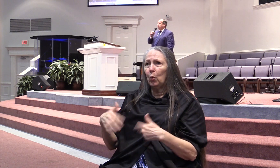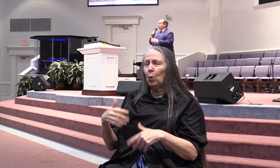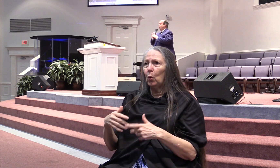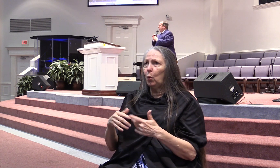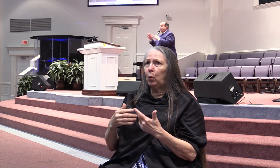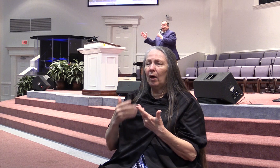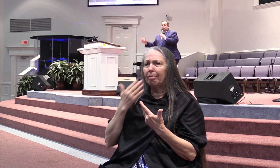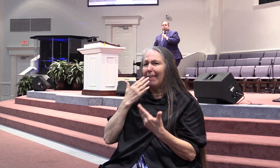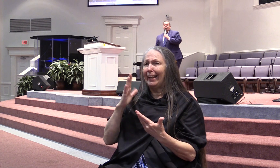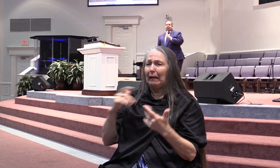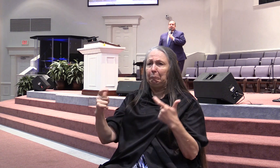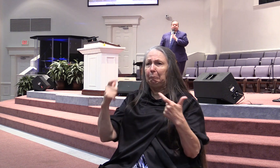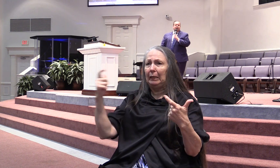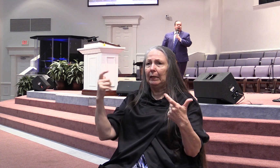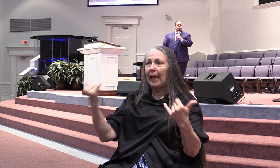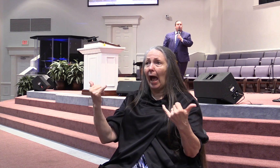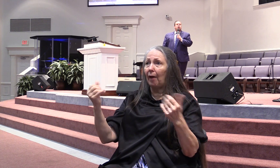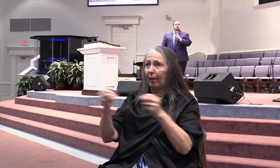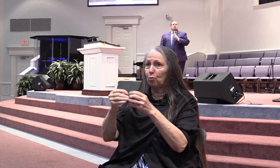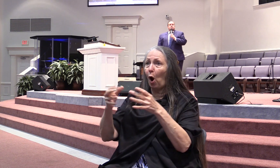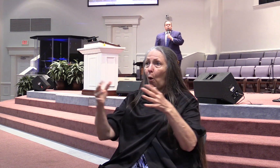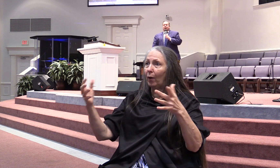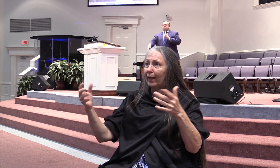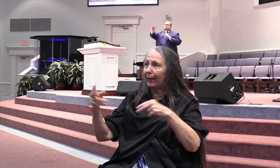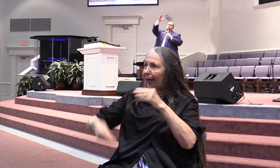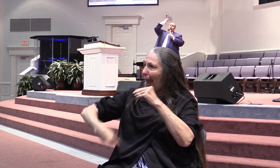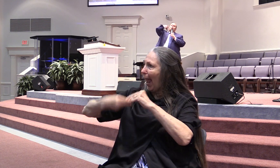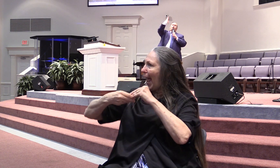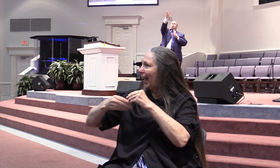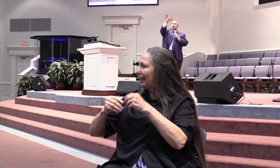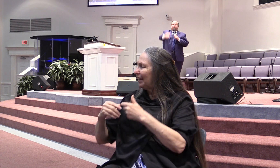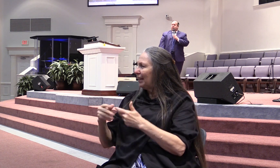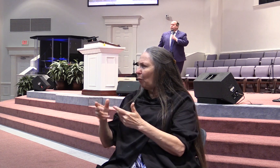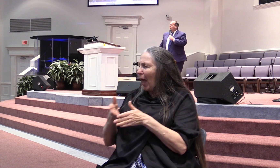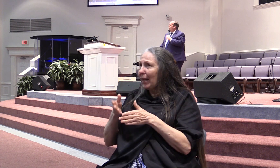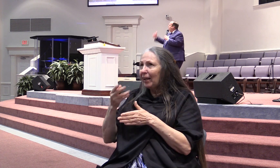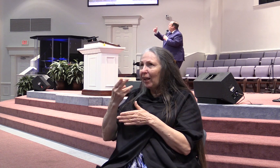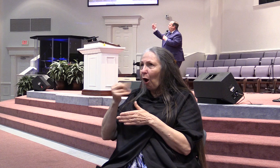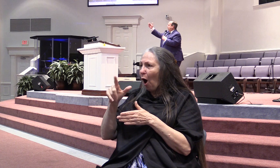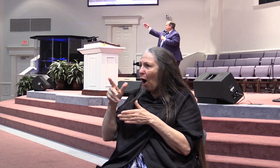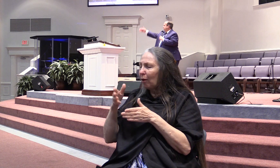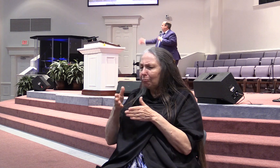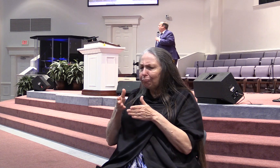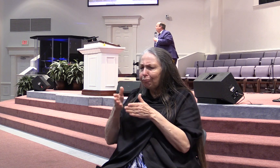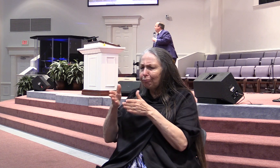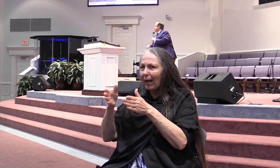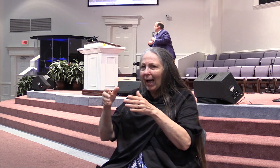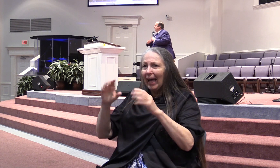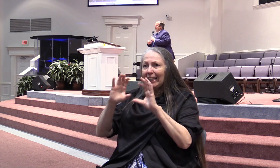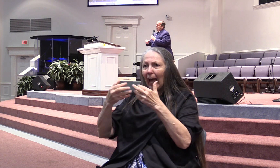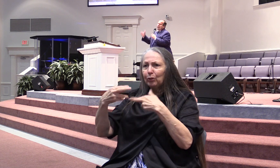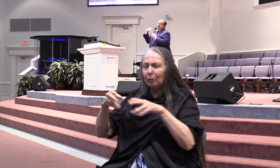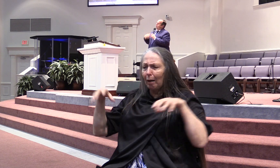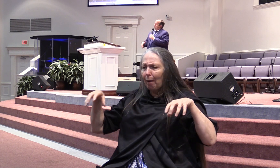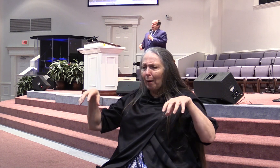footage. We're so grateful. Now they've had to expand again. I thank God for it. We had that big old long hallway upstairs with all those classrooms down the hall.